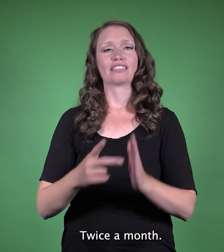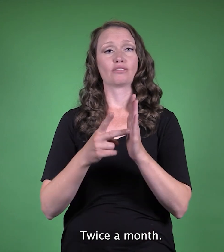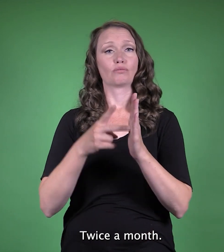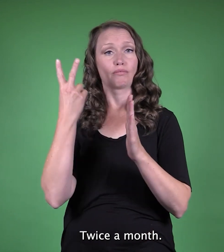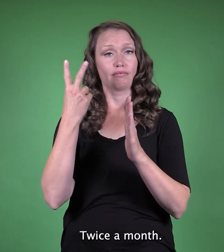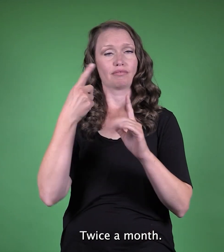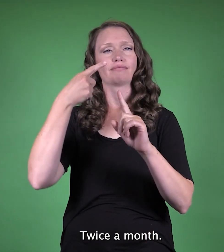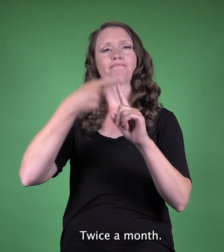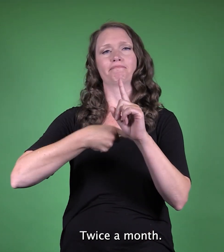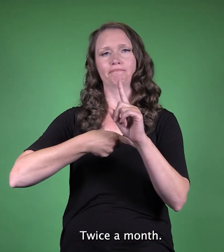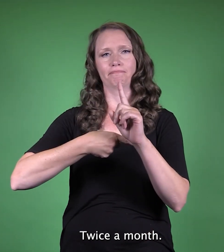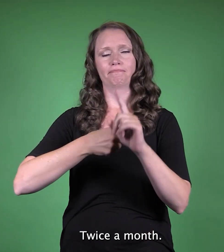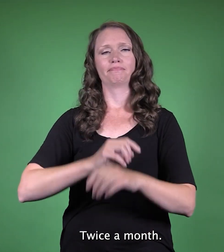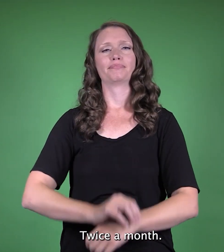Twice a month.